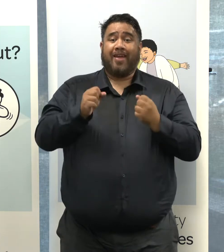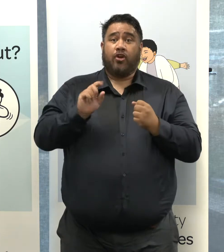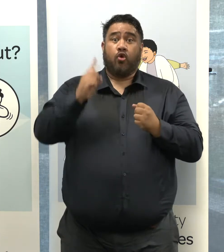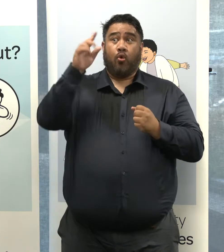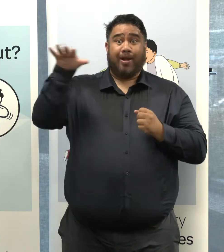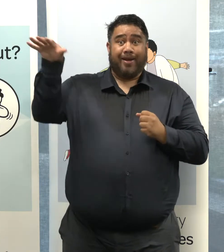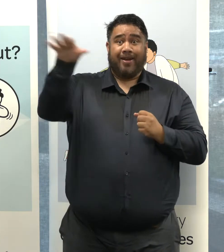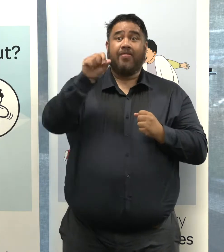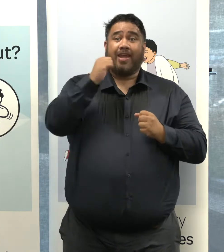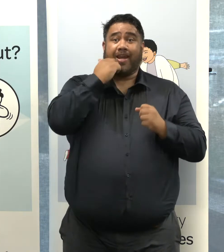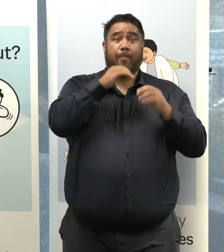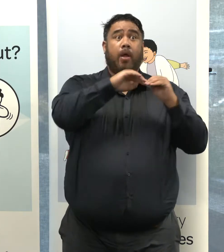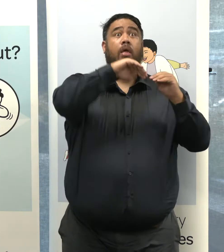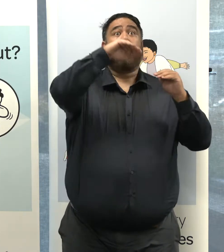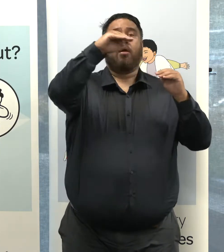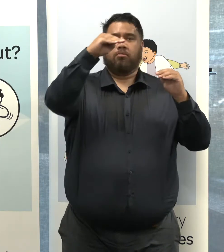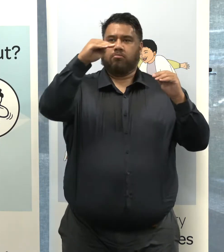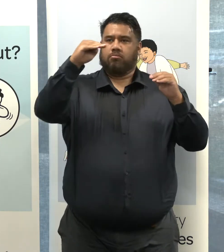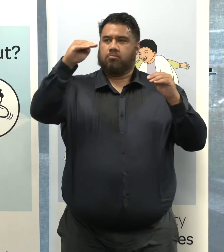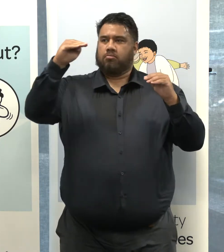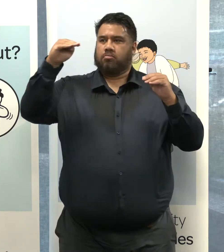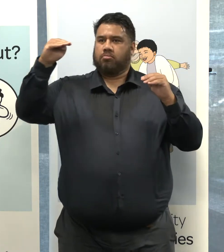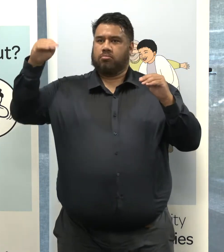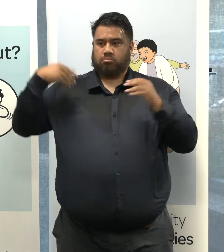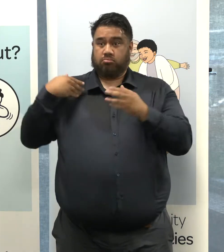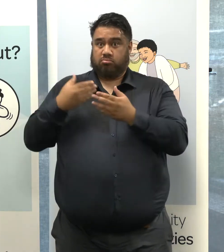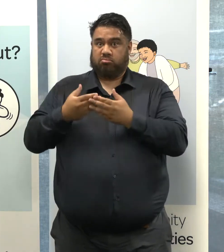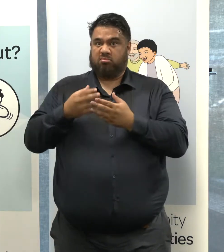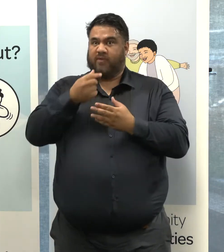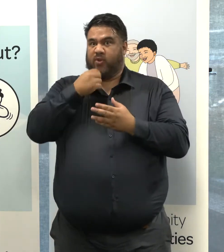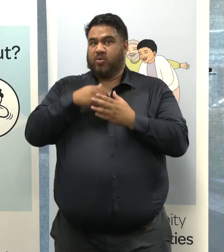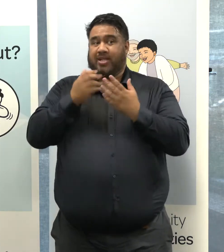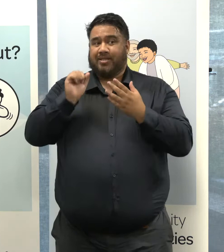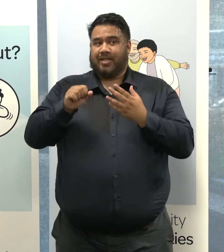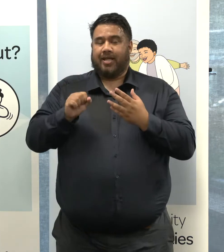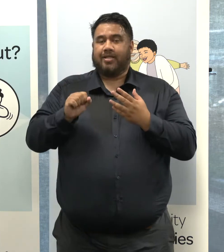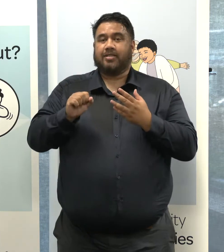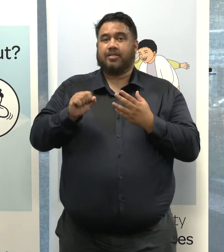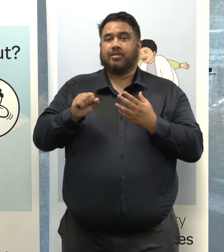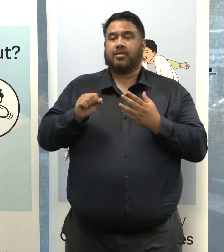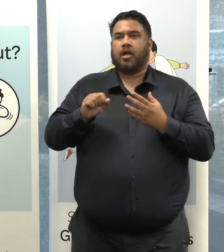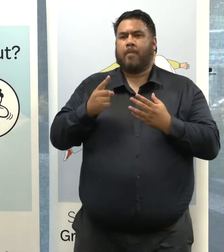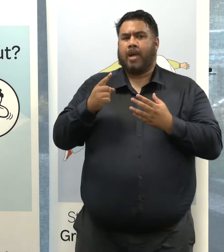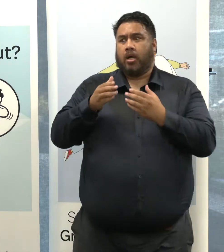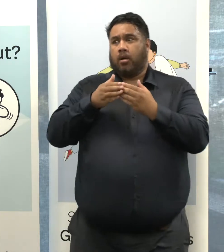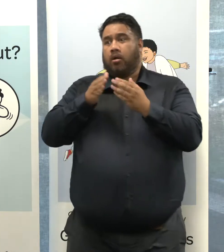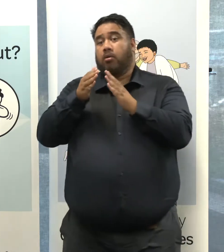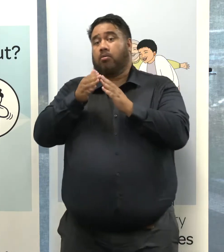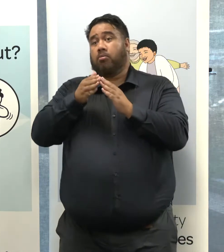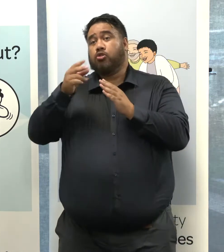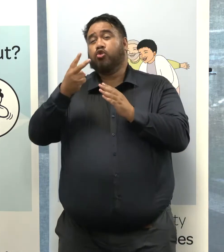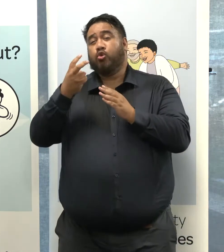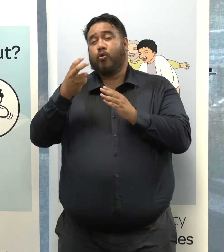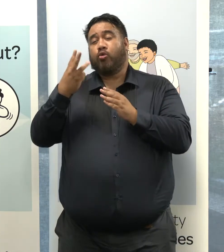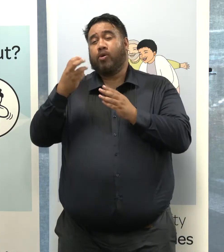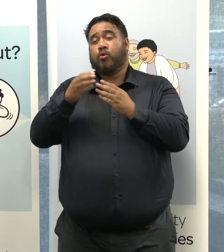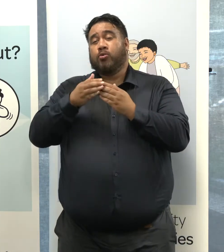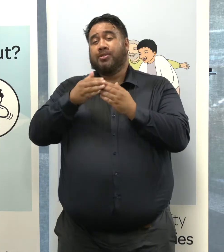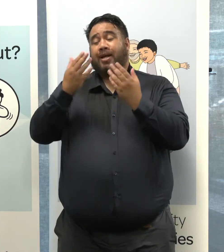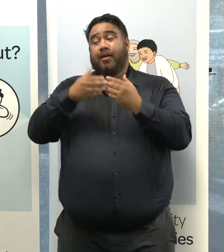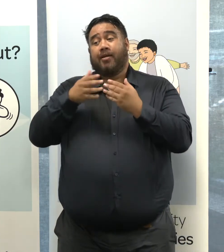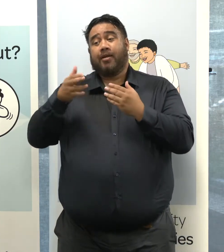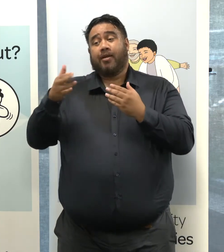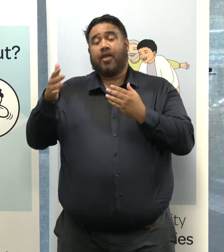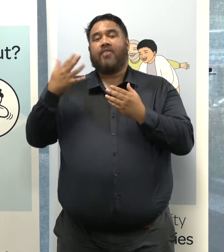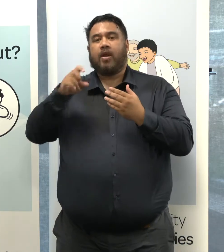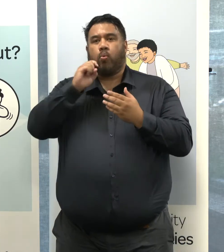plateaued over the last few days. We will know in maybe 2 or 3 days whether that represents the fact that case numbers may